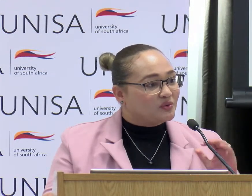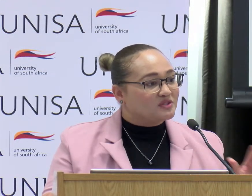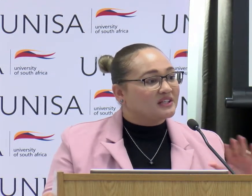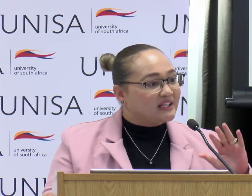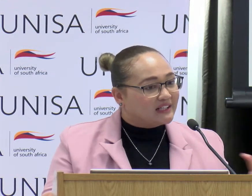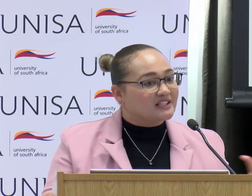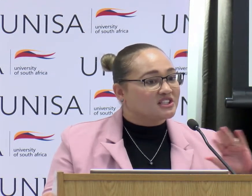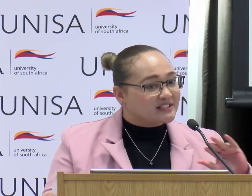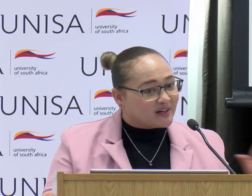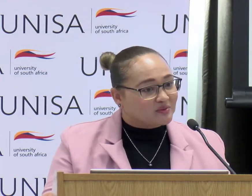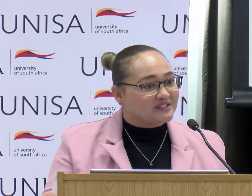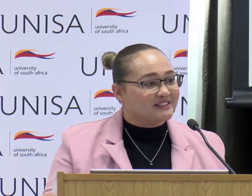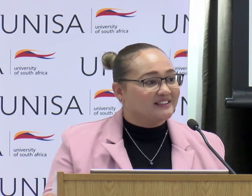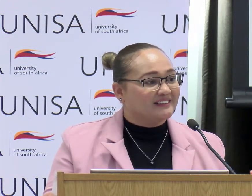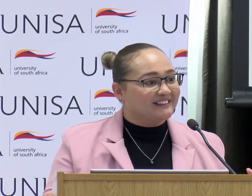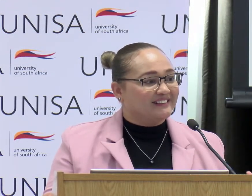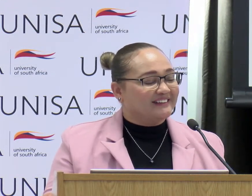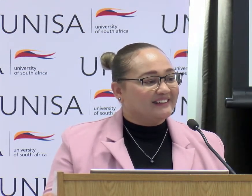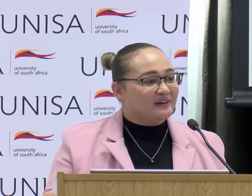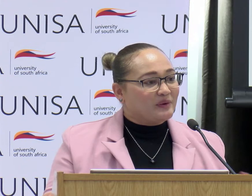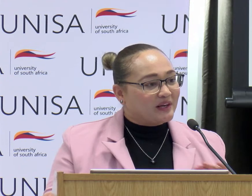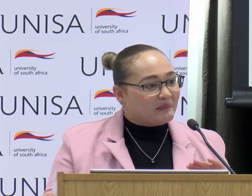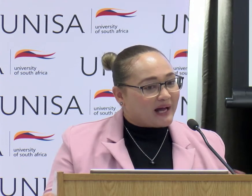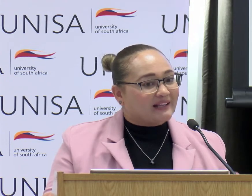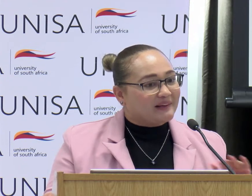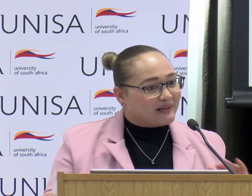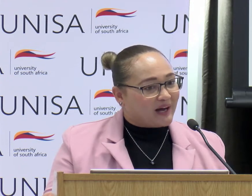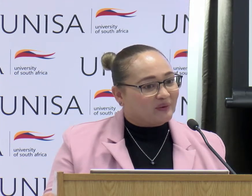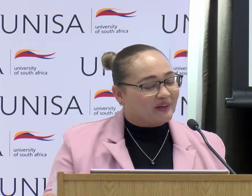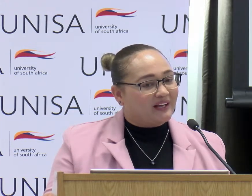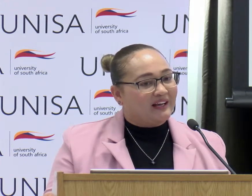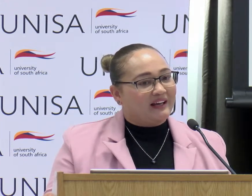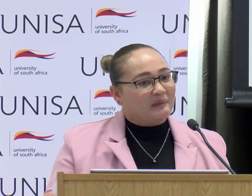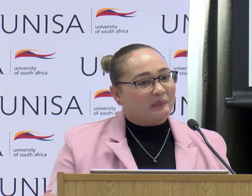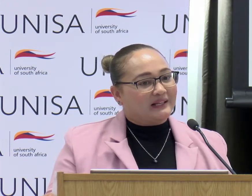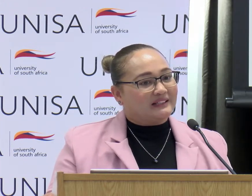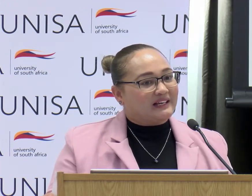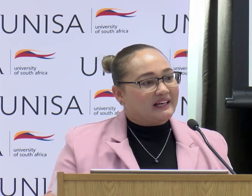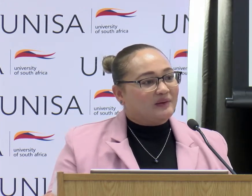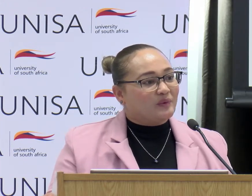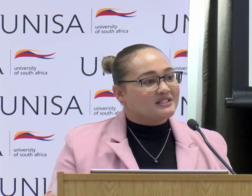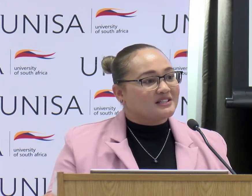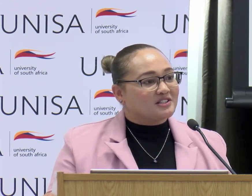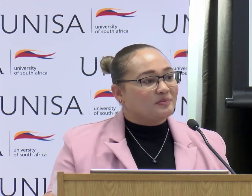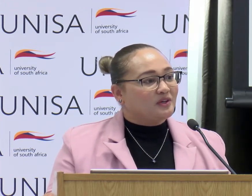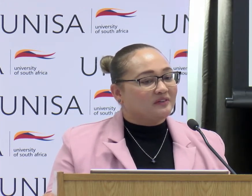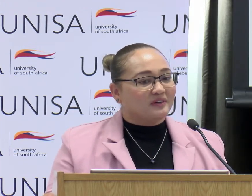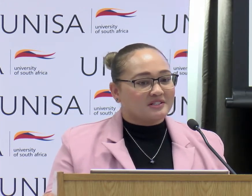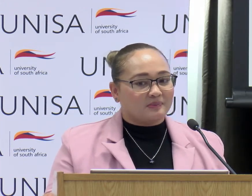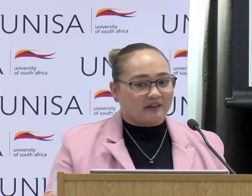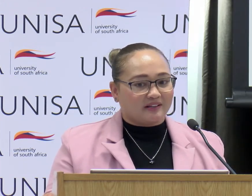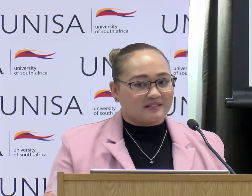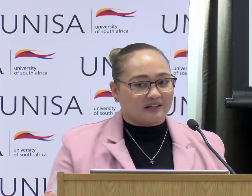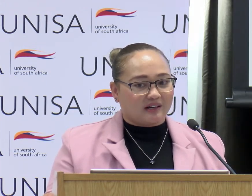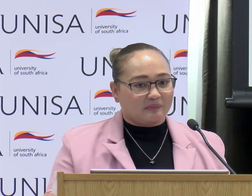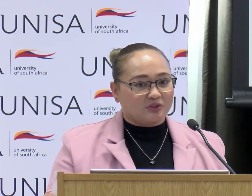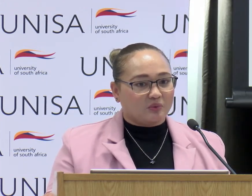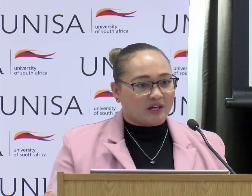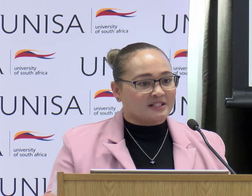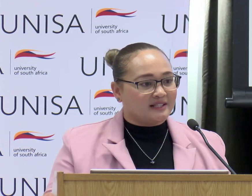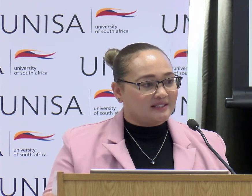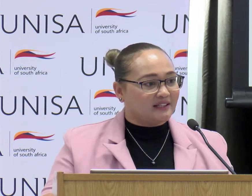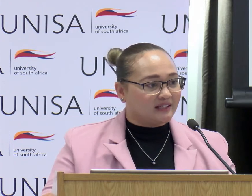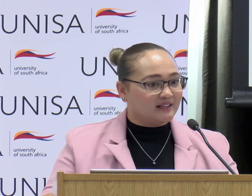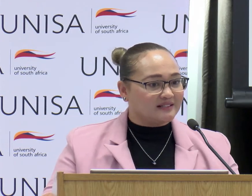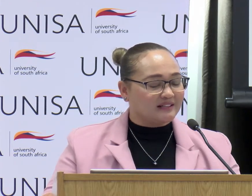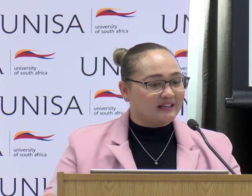going to use English sounds. We're going to mark them down. But it was such a beautiful experience to